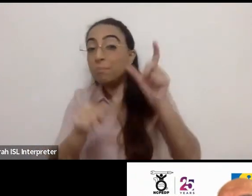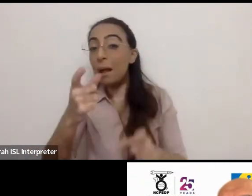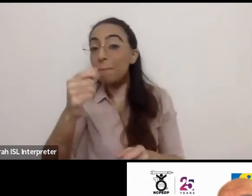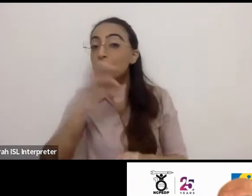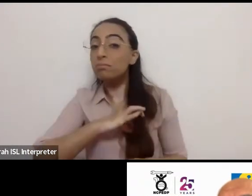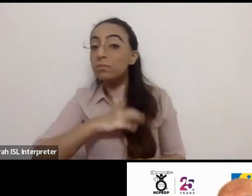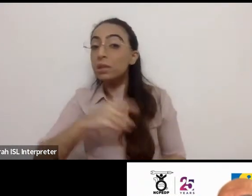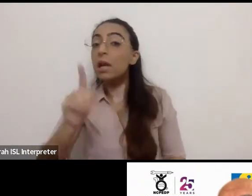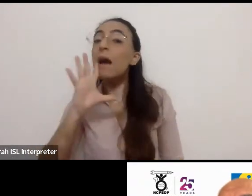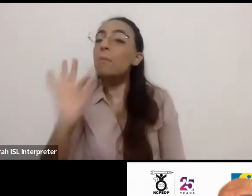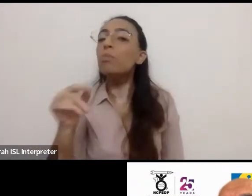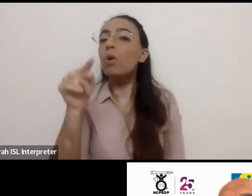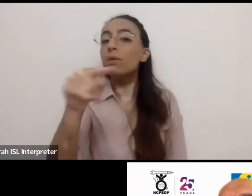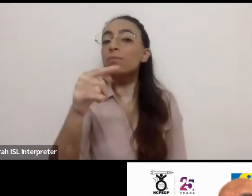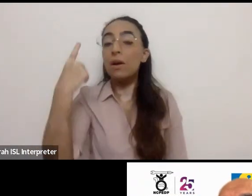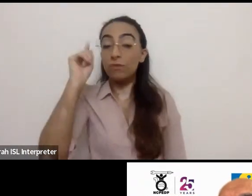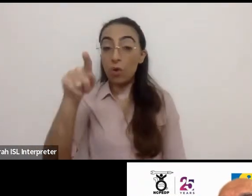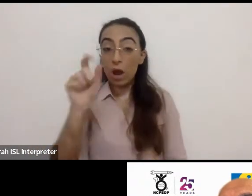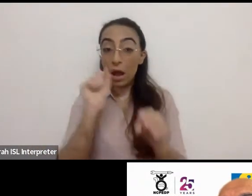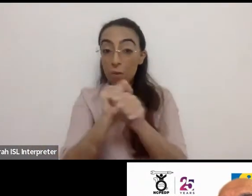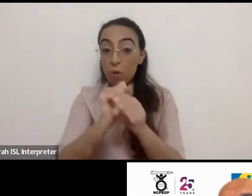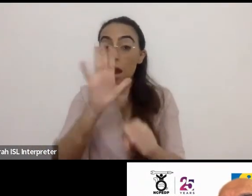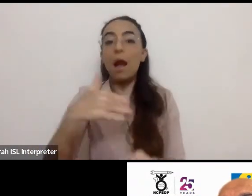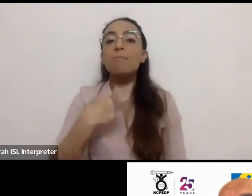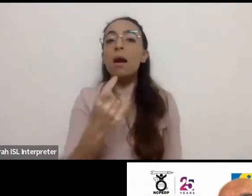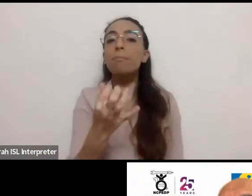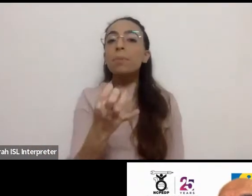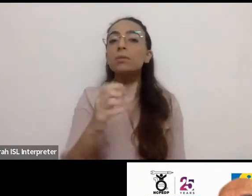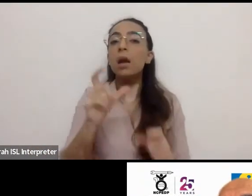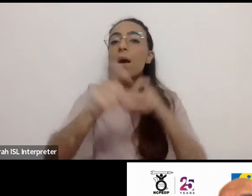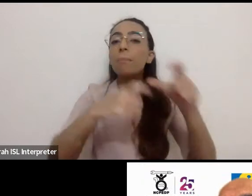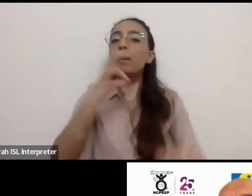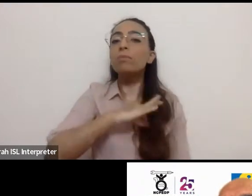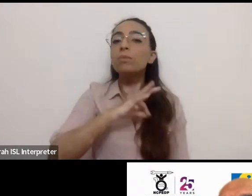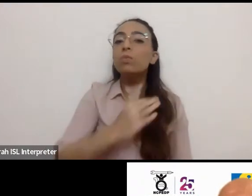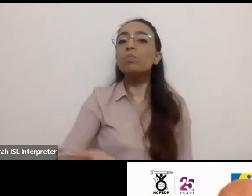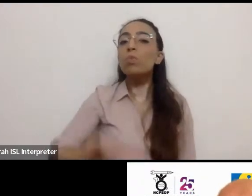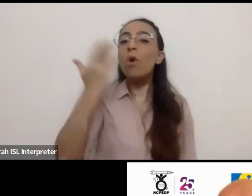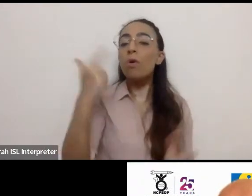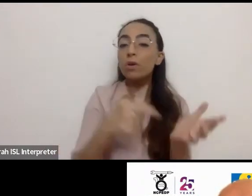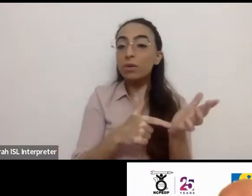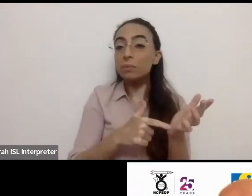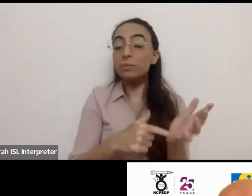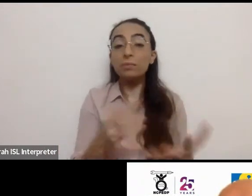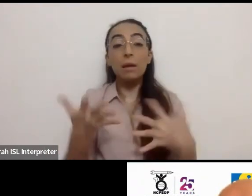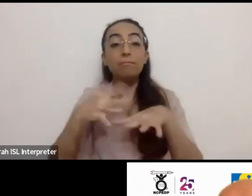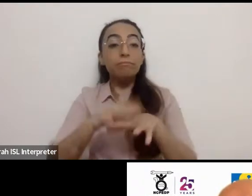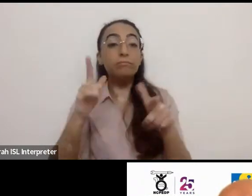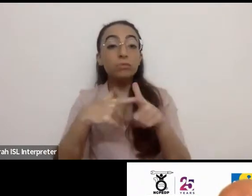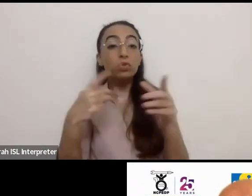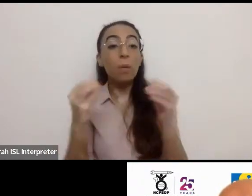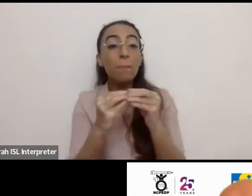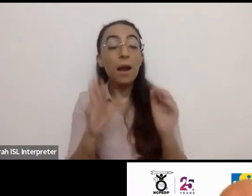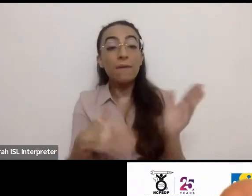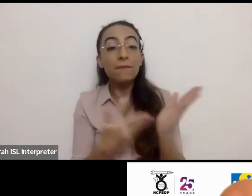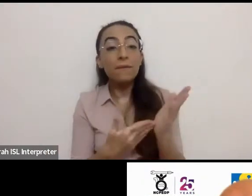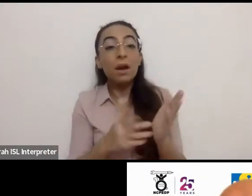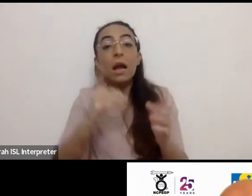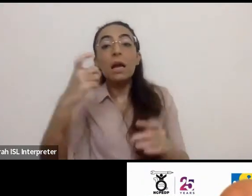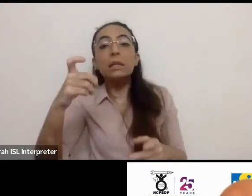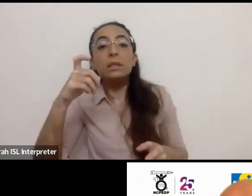incredibly important. So there's a very, very strong orientation to mainstream jobs. 17% of people are doing jobs in other areas